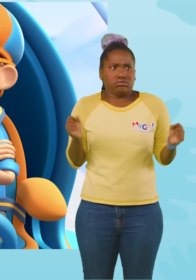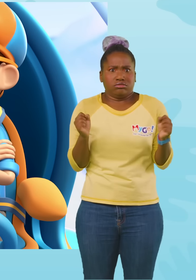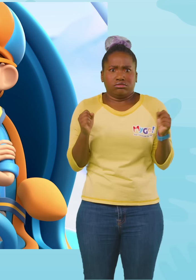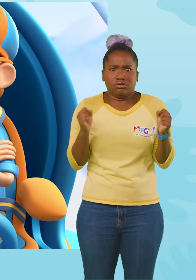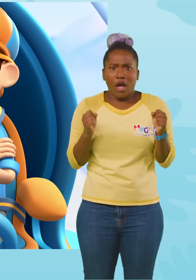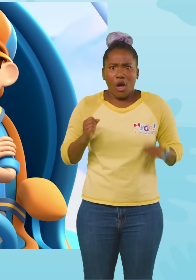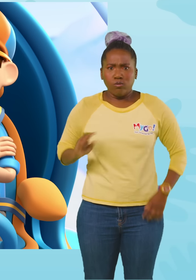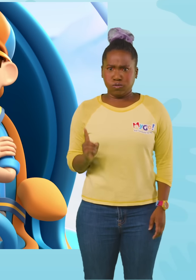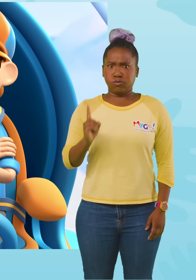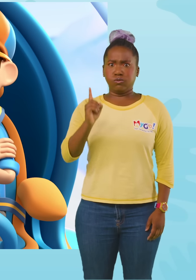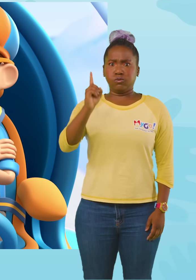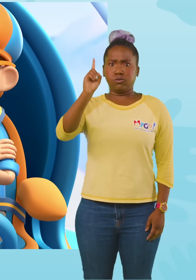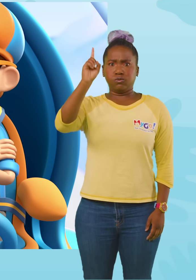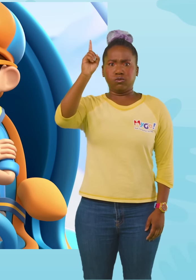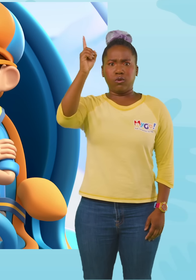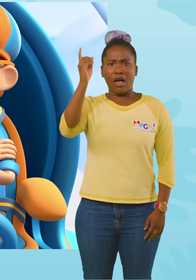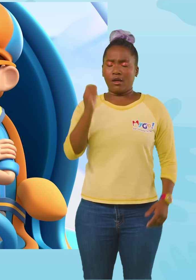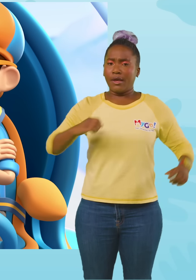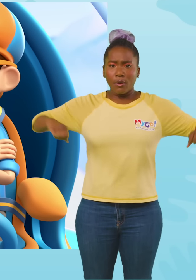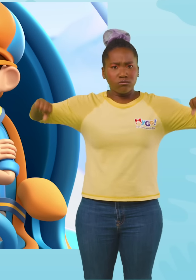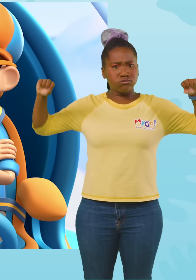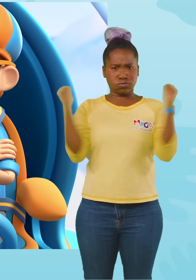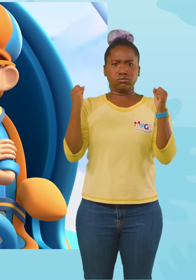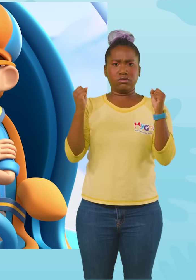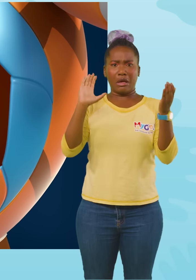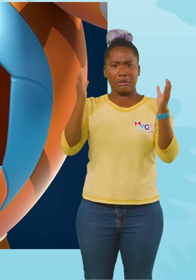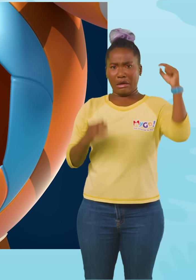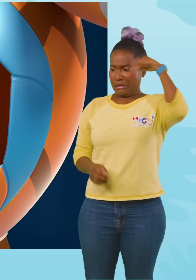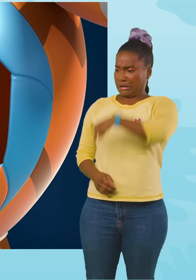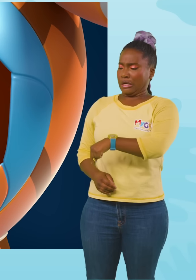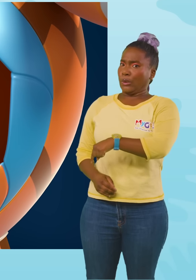We're up so high, and it's much colder up here.